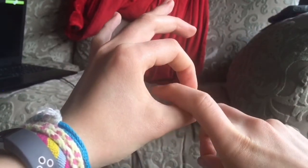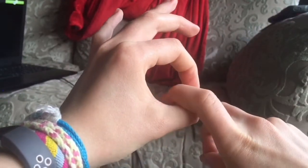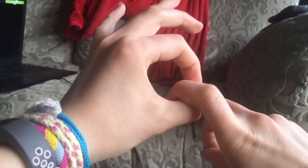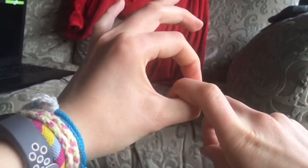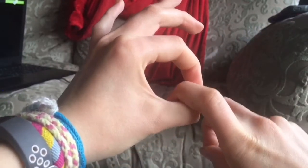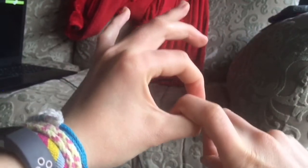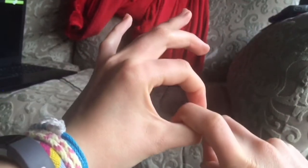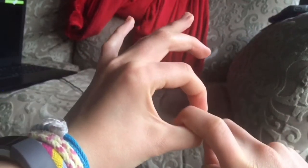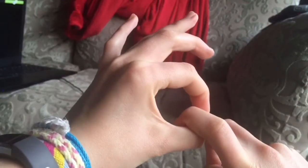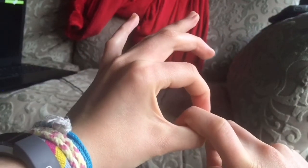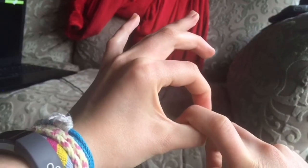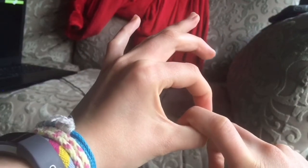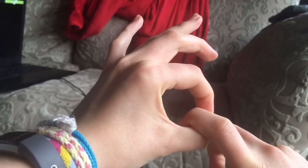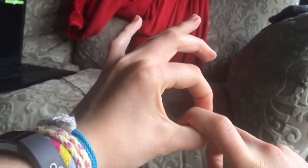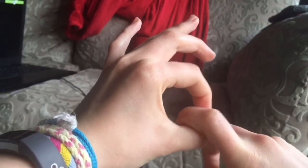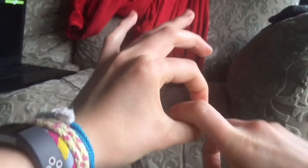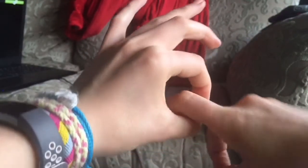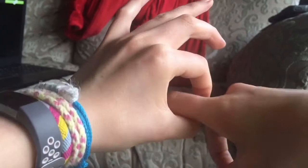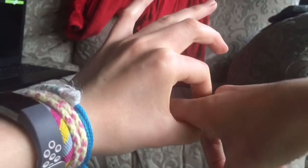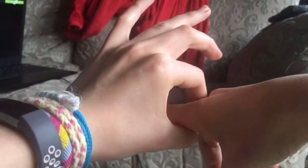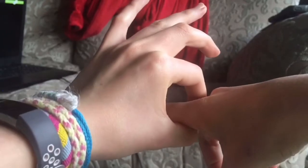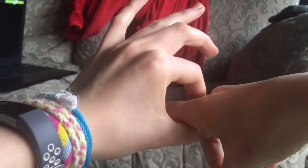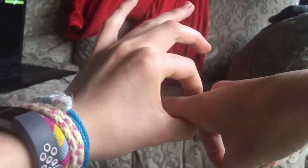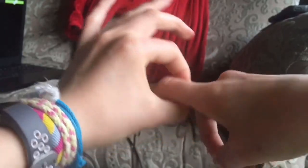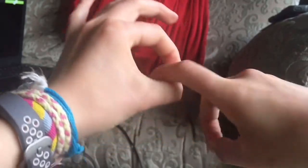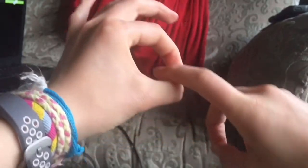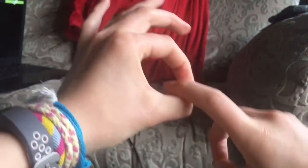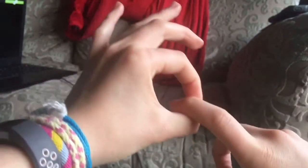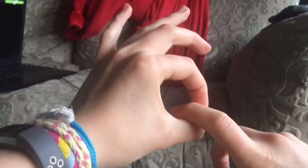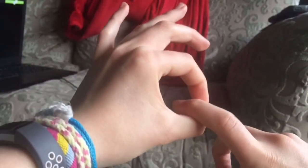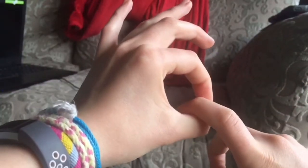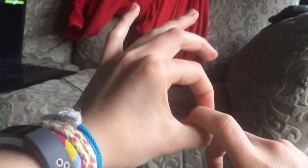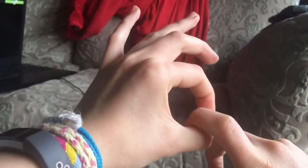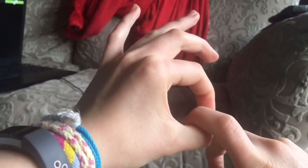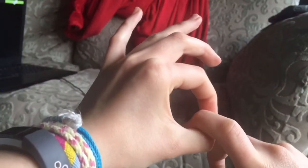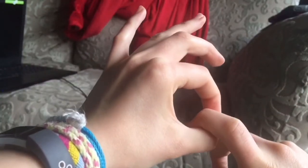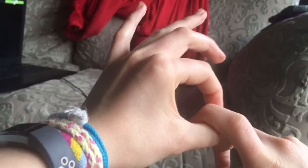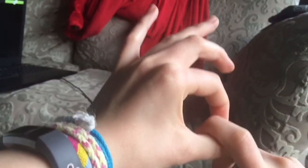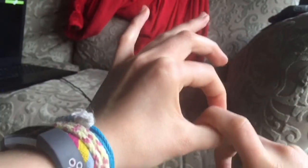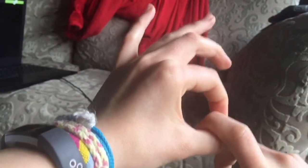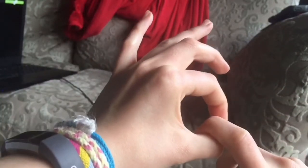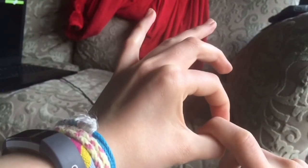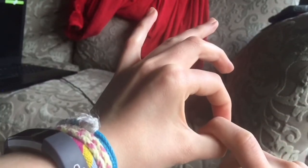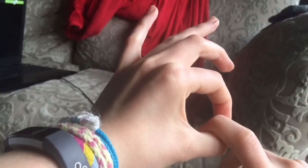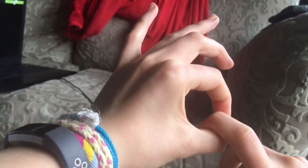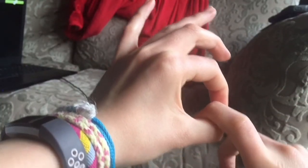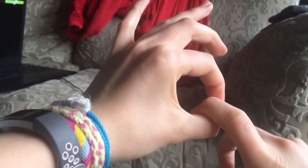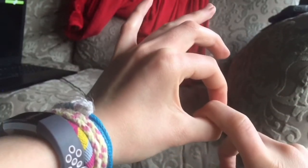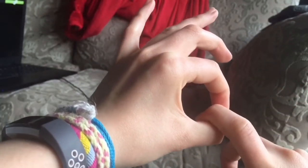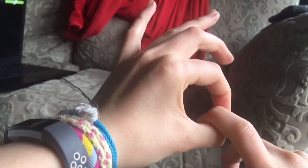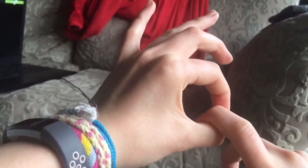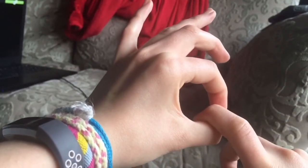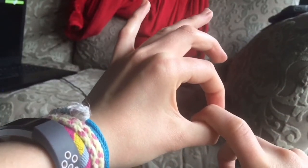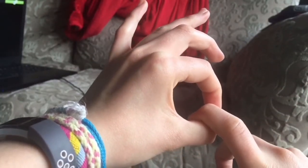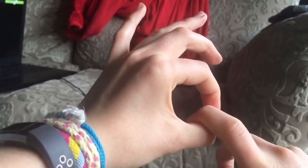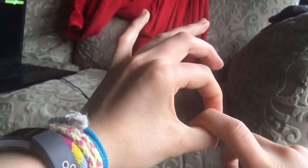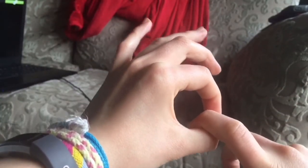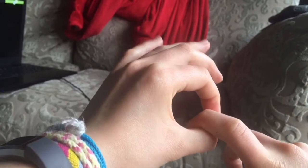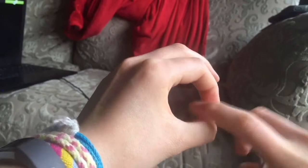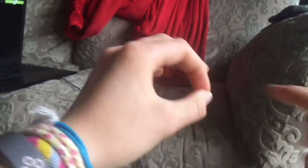finger and put it through. You don't want it to go all the way through, just enough for like the first bend of your finger. Then